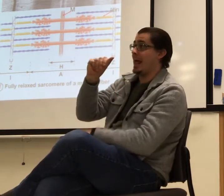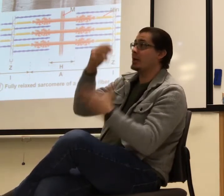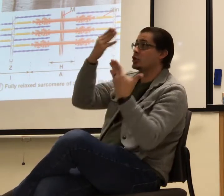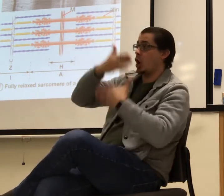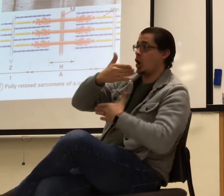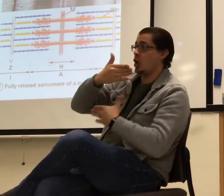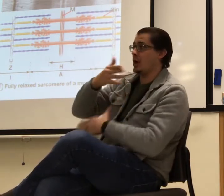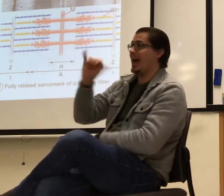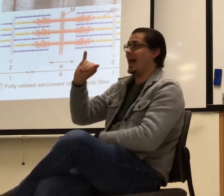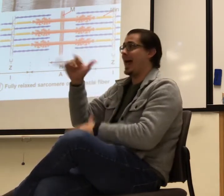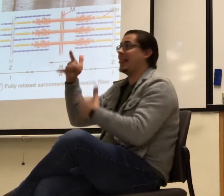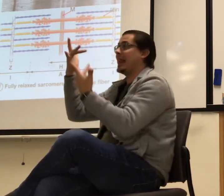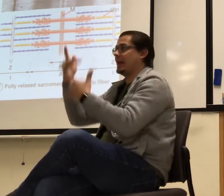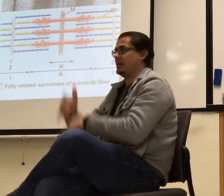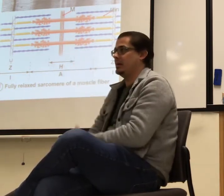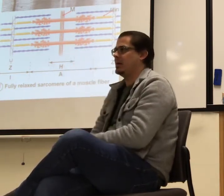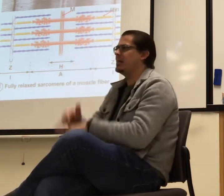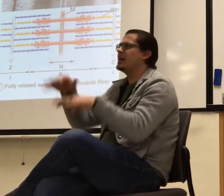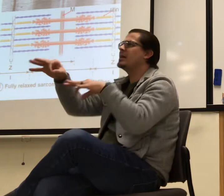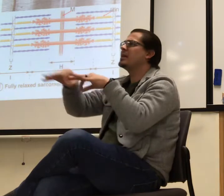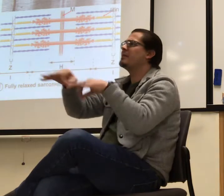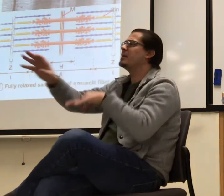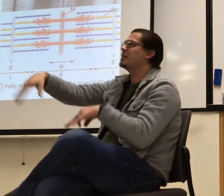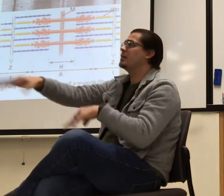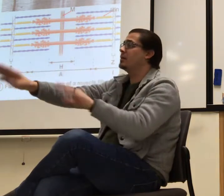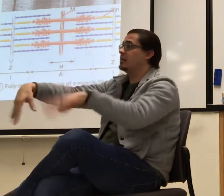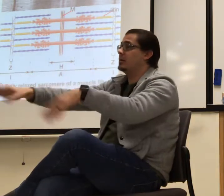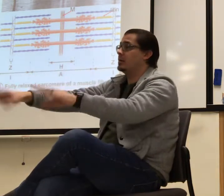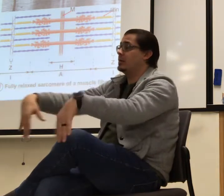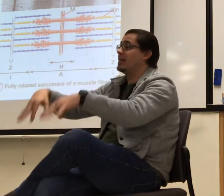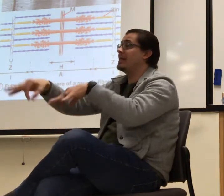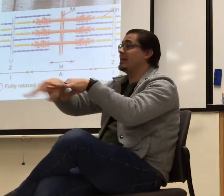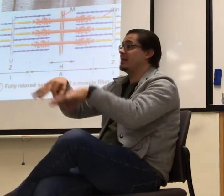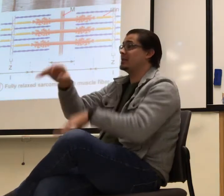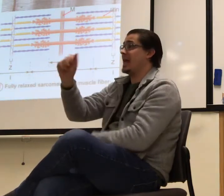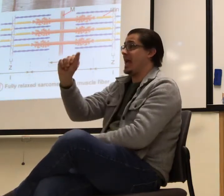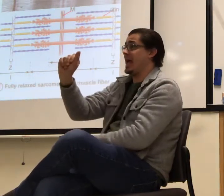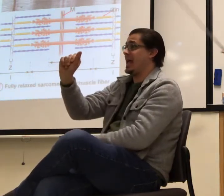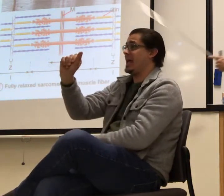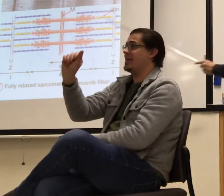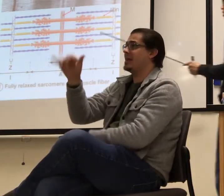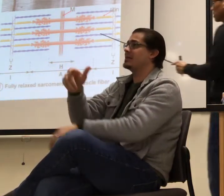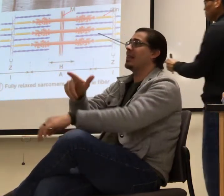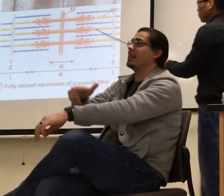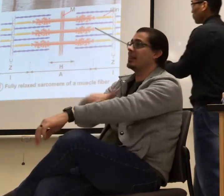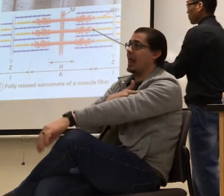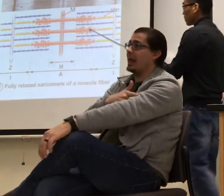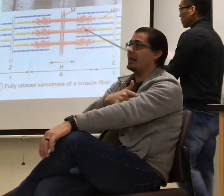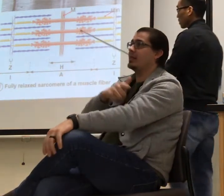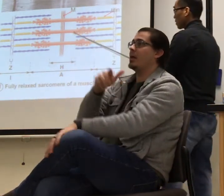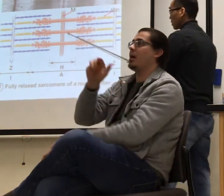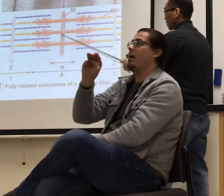dark bands. And the definition of an A band, it's the length of the myosin.